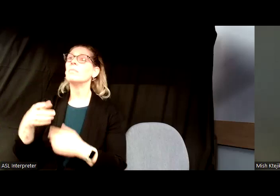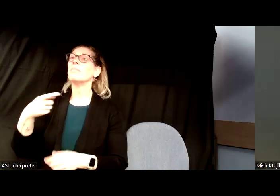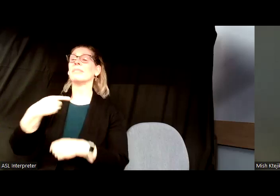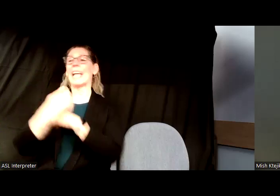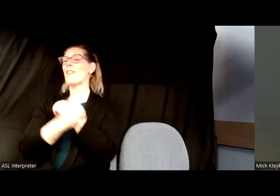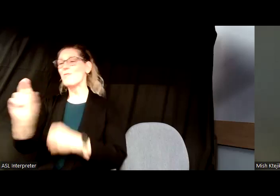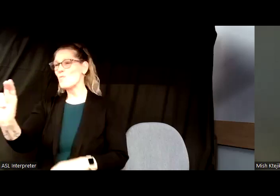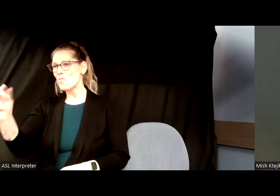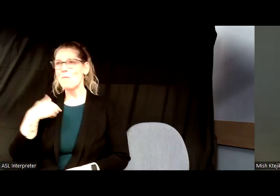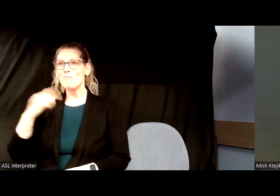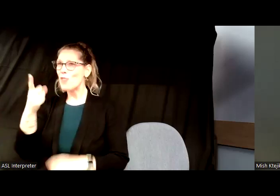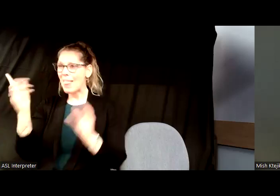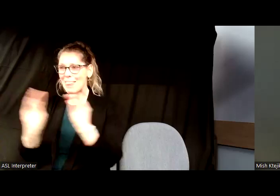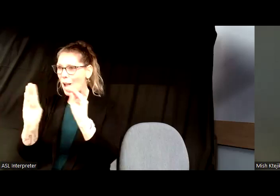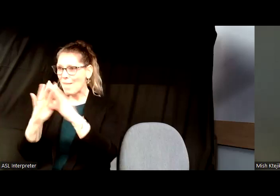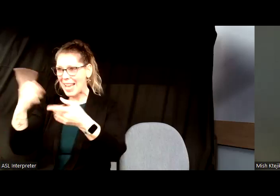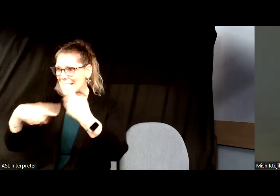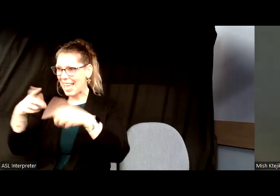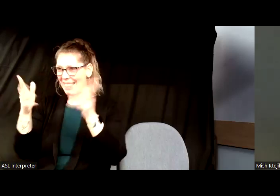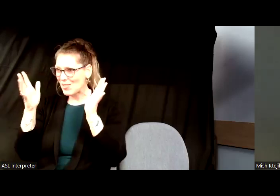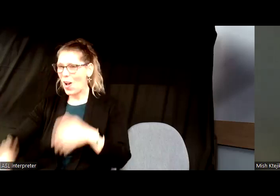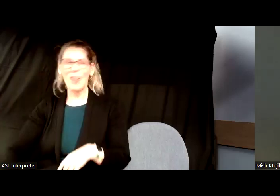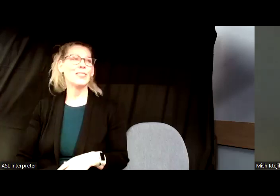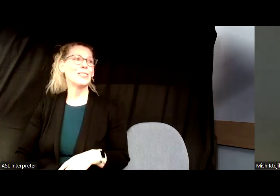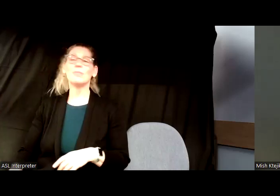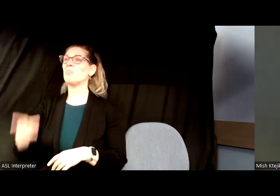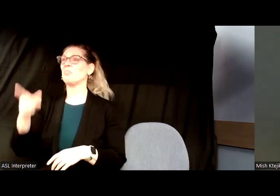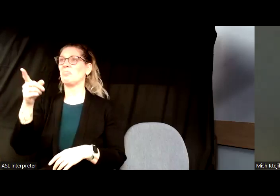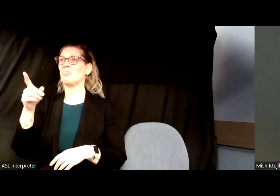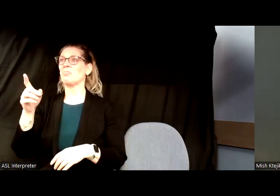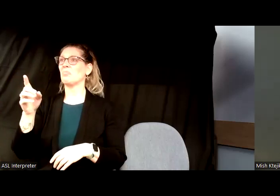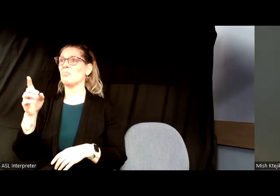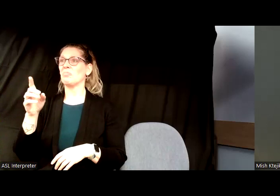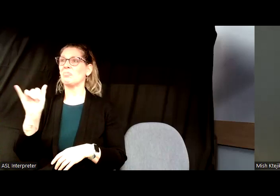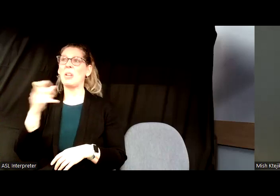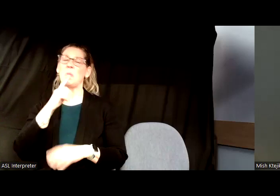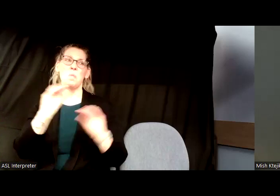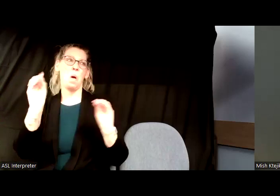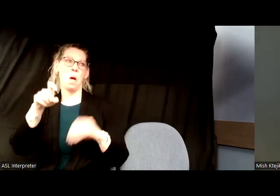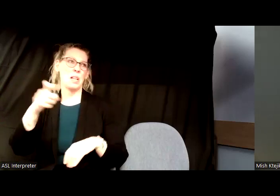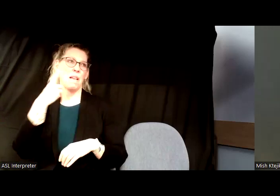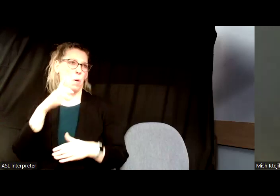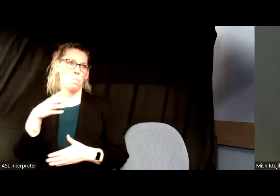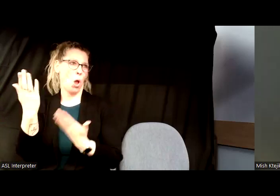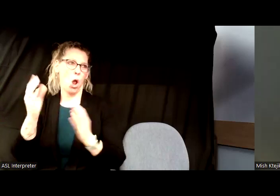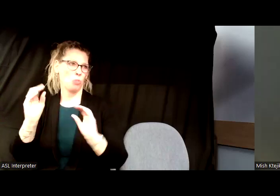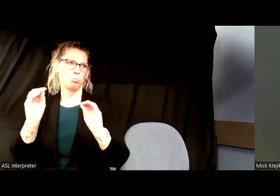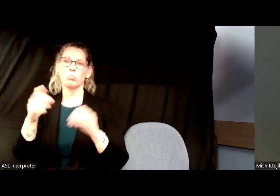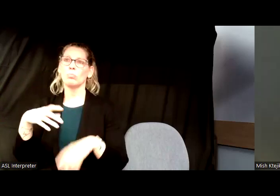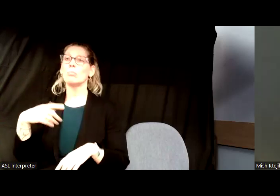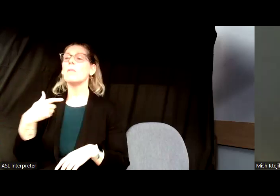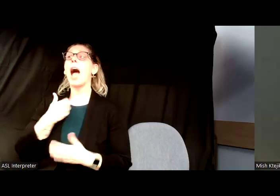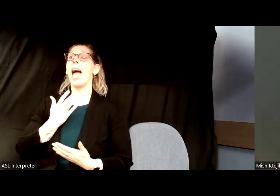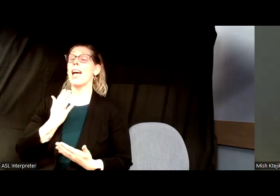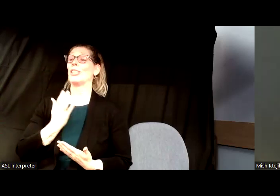saying, no, I was just clarifying the sign. And Audrey saying, I'm just suggesting that we don't